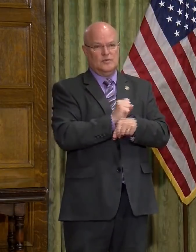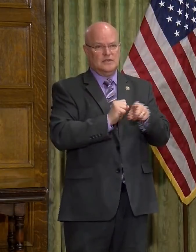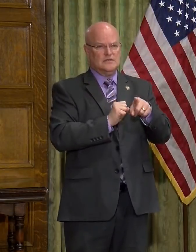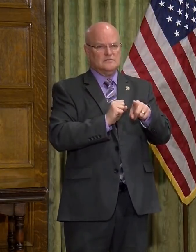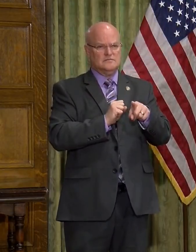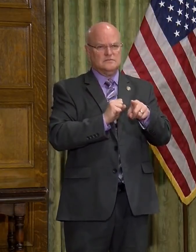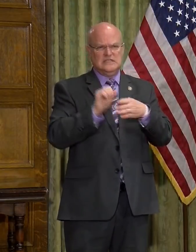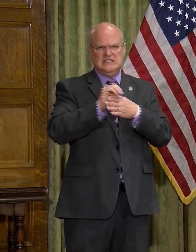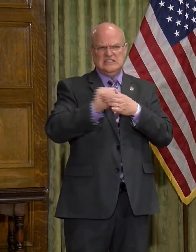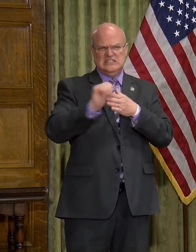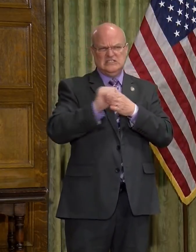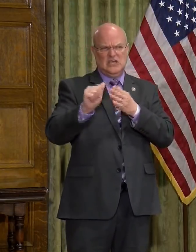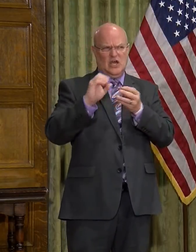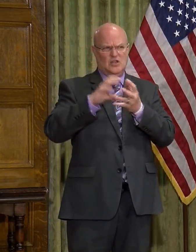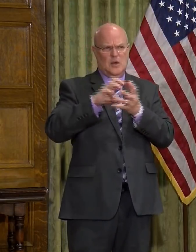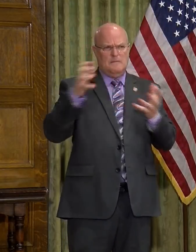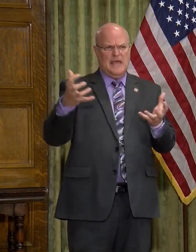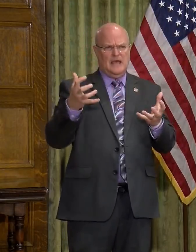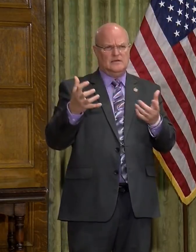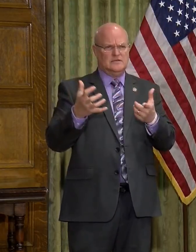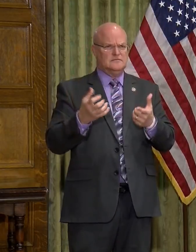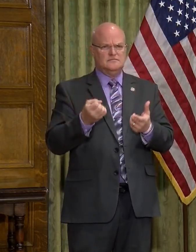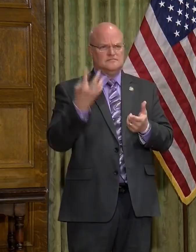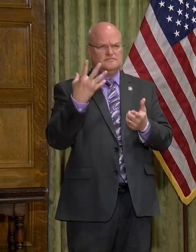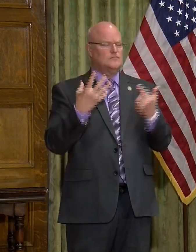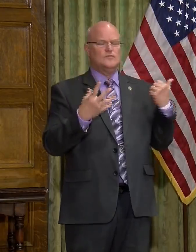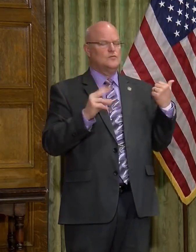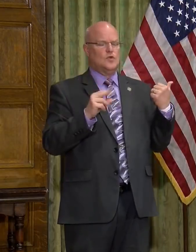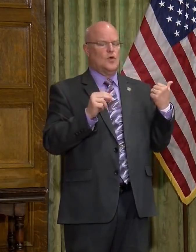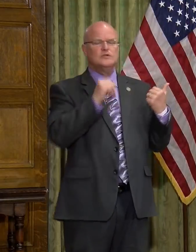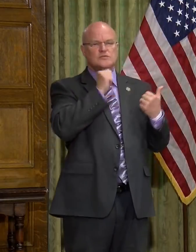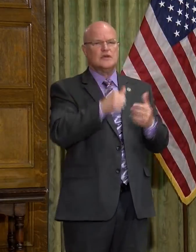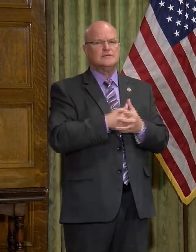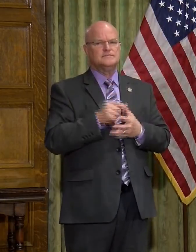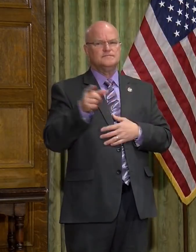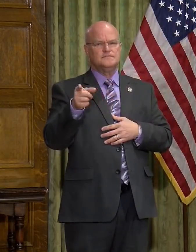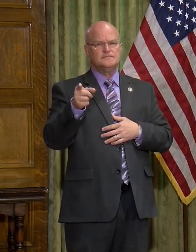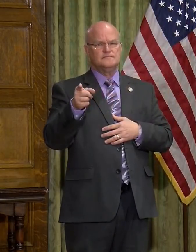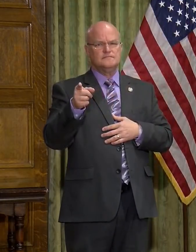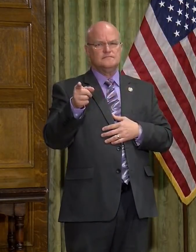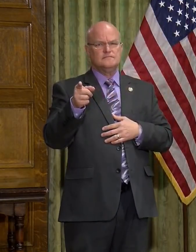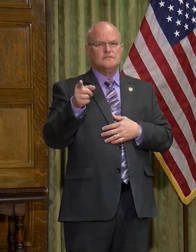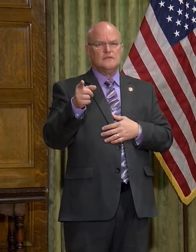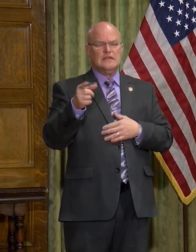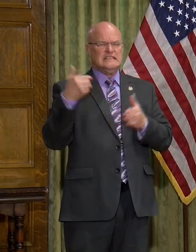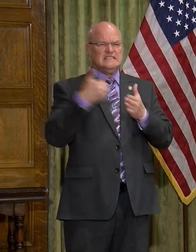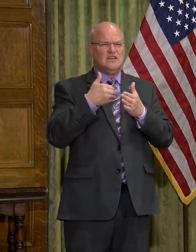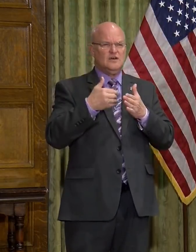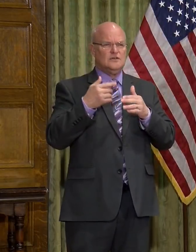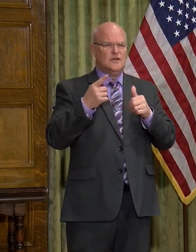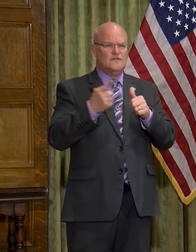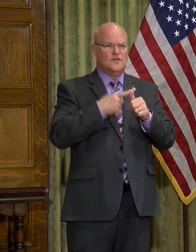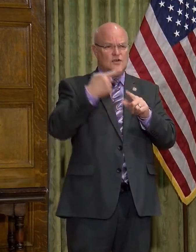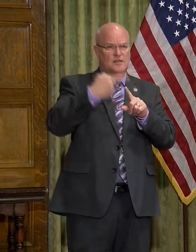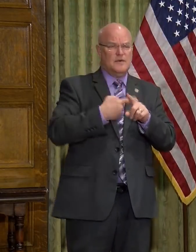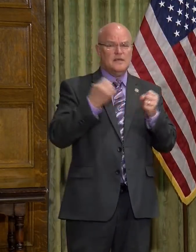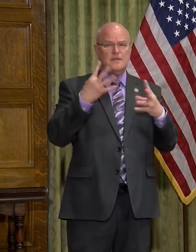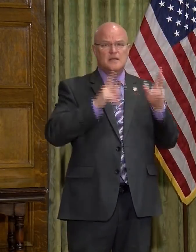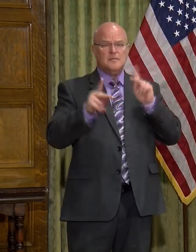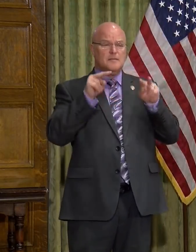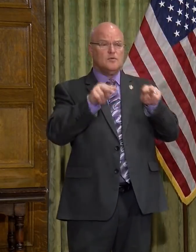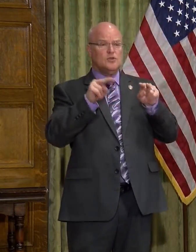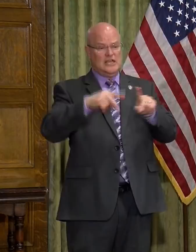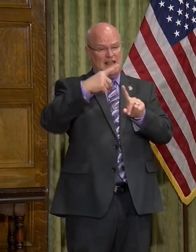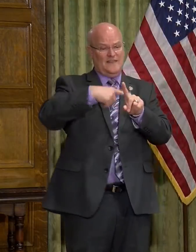dollar figure in the past couple of weeks? No. On how much they paid out? I do not. Governor, obviously, it's the kind of close to the first of the month. A lot of folks looking at